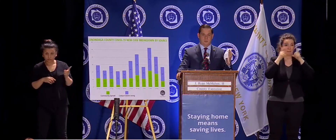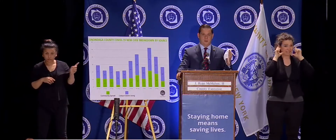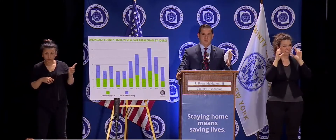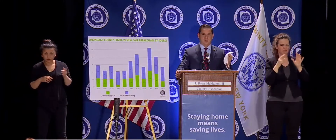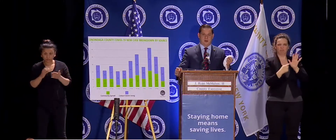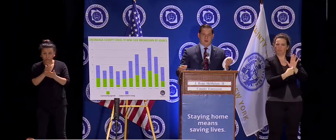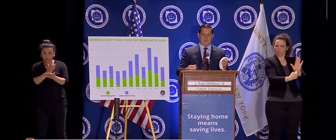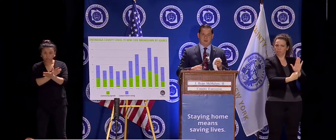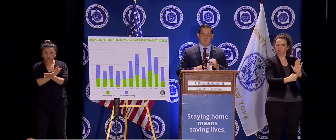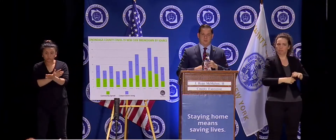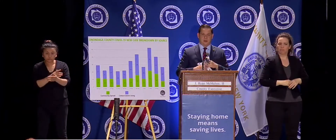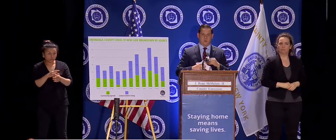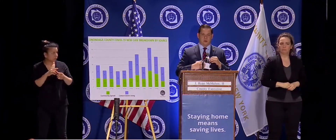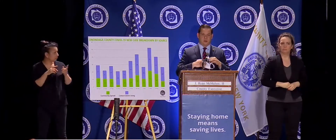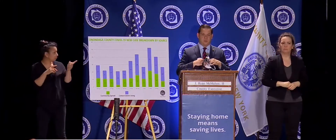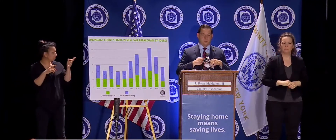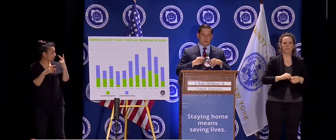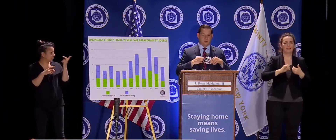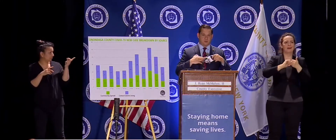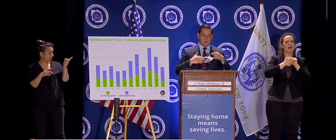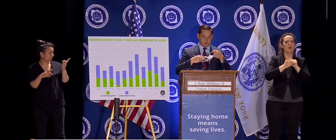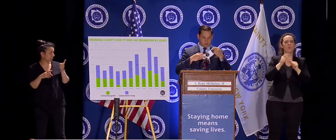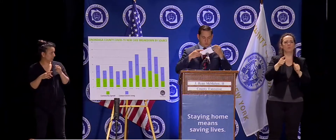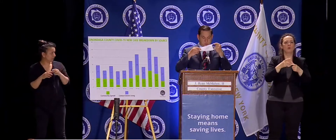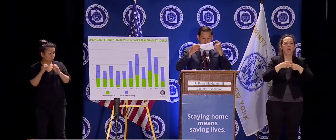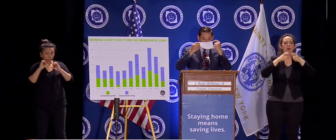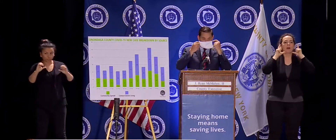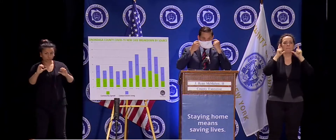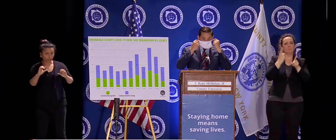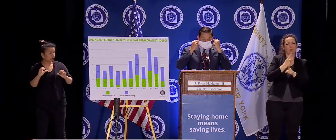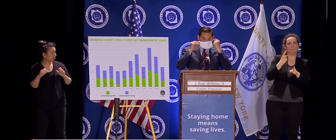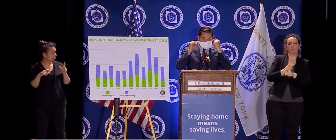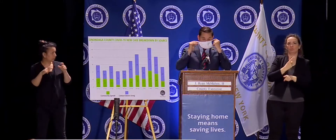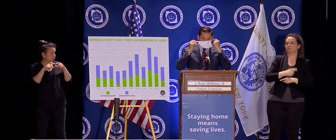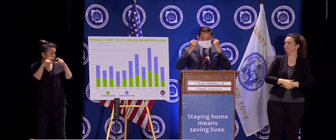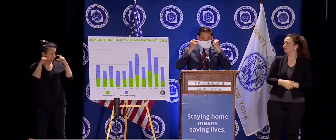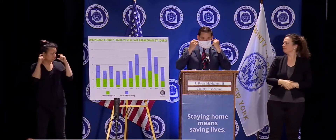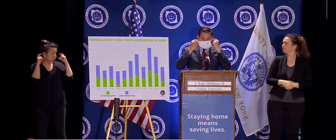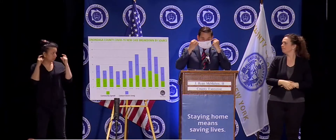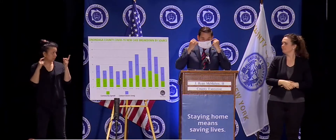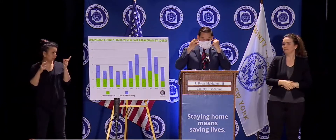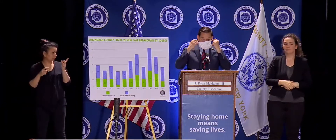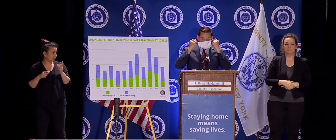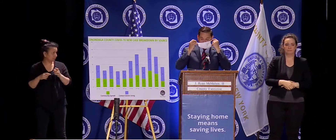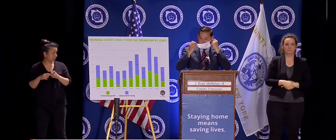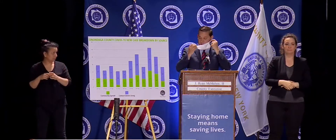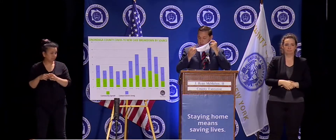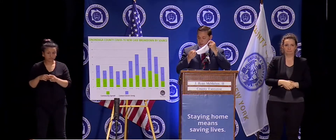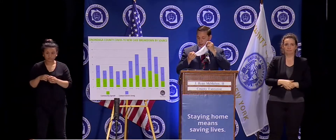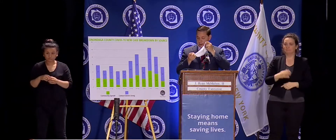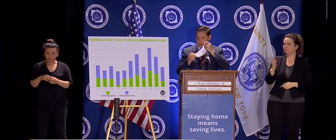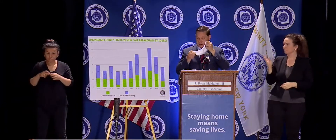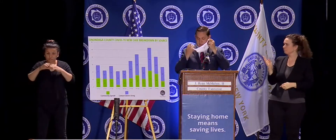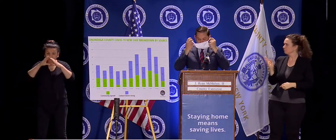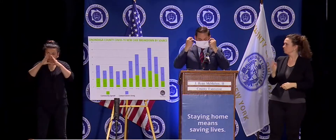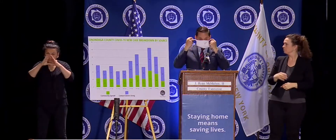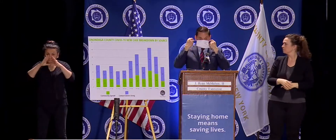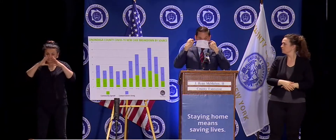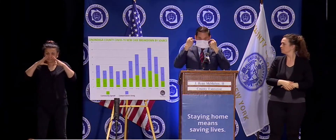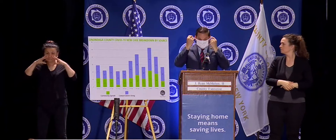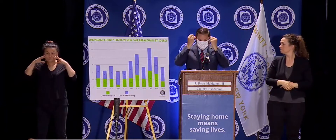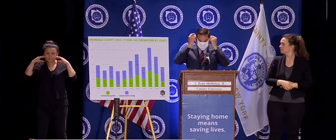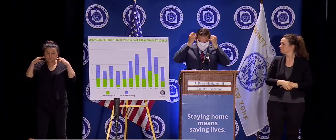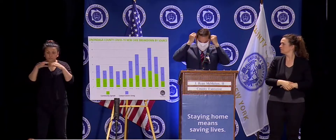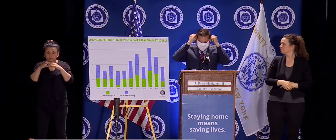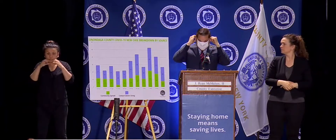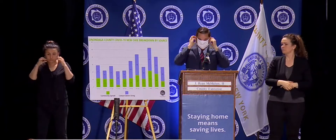one. Many people are not wearing them the way they are supposed to. You put it over your nose, in your mouth, and then you go like